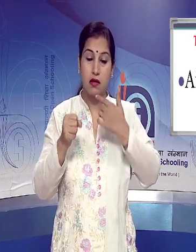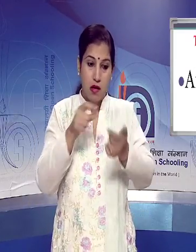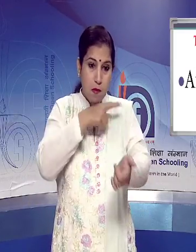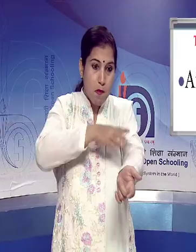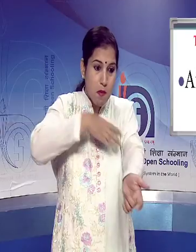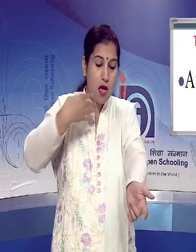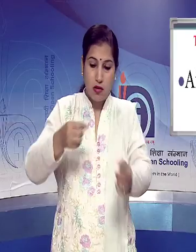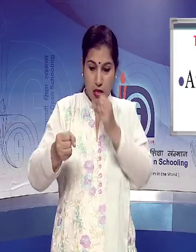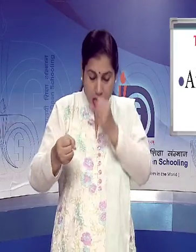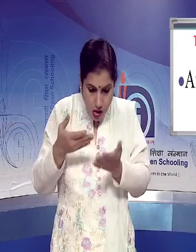chest pain,